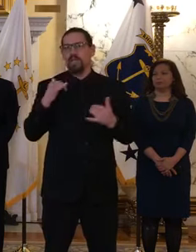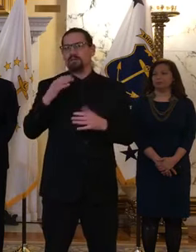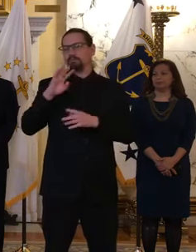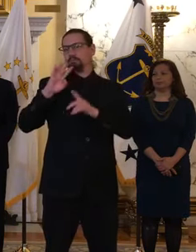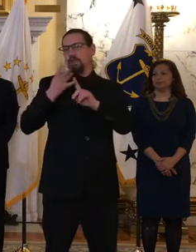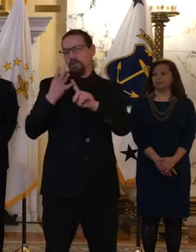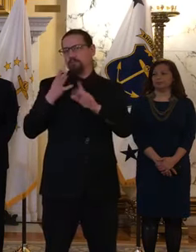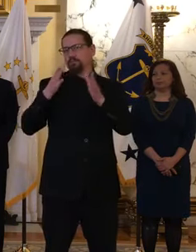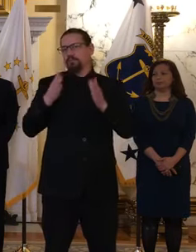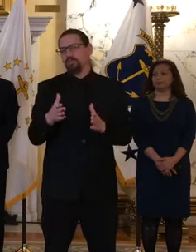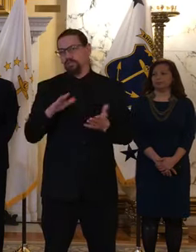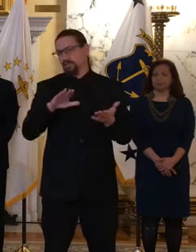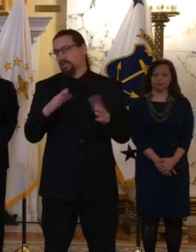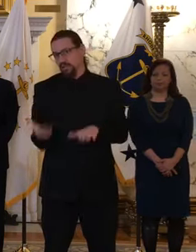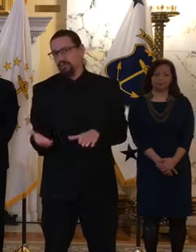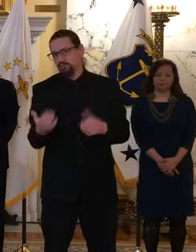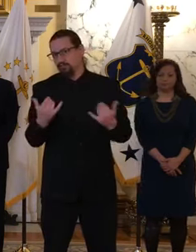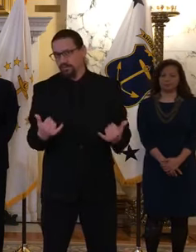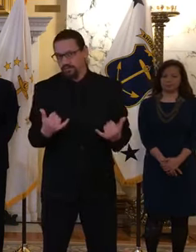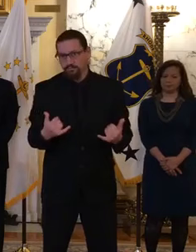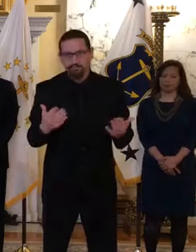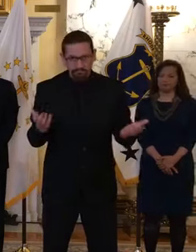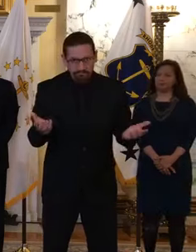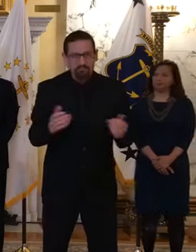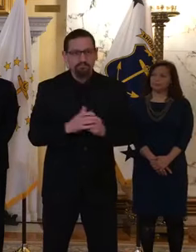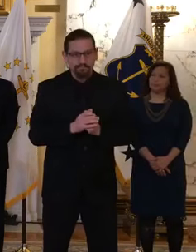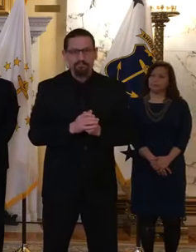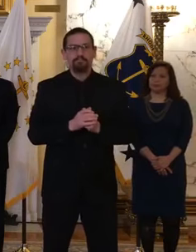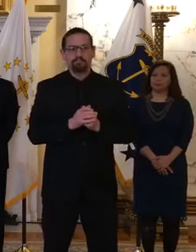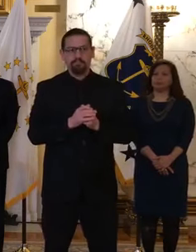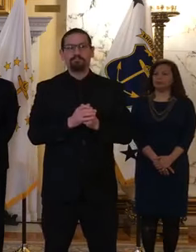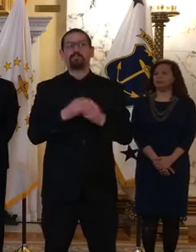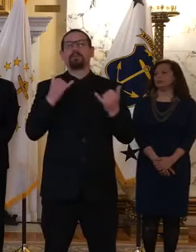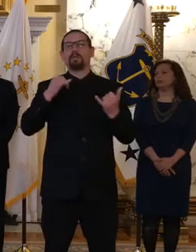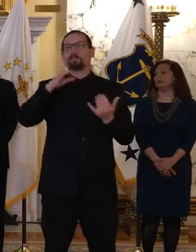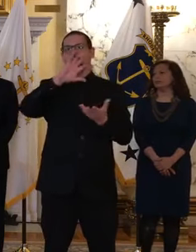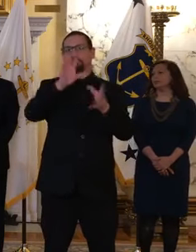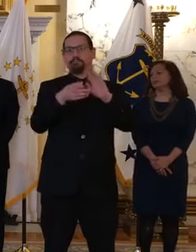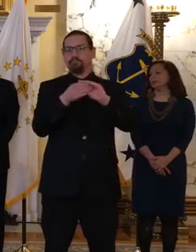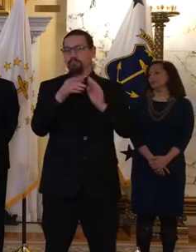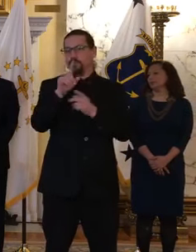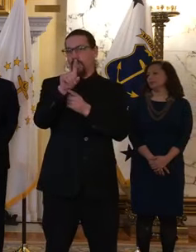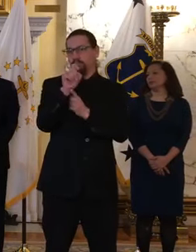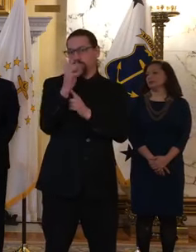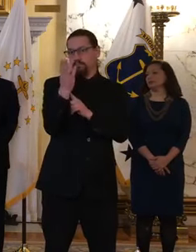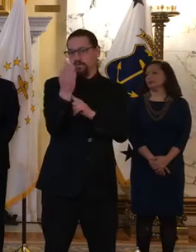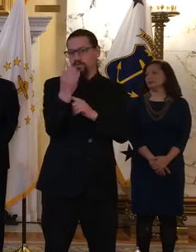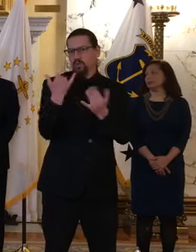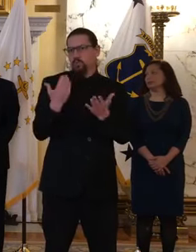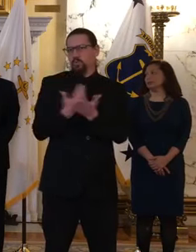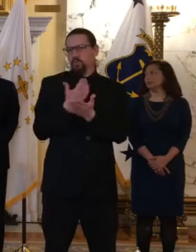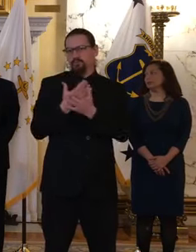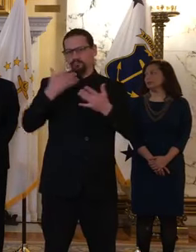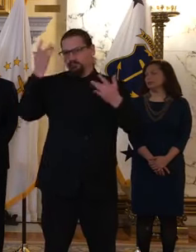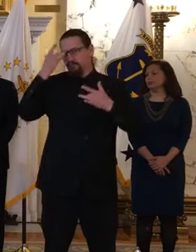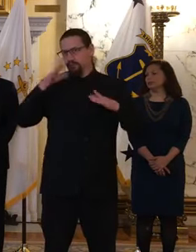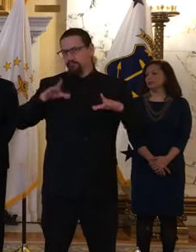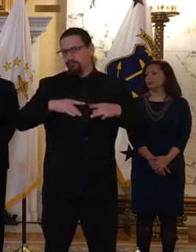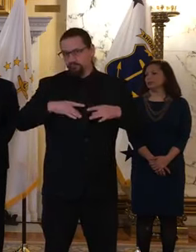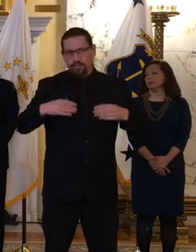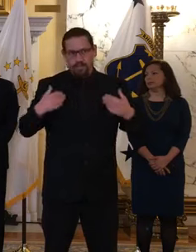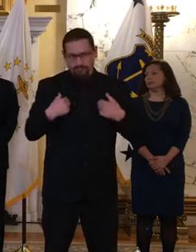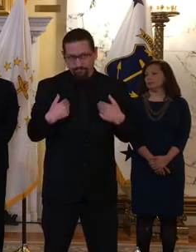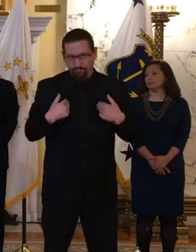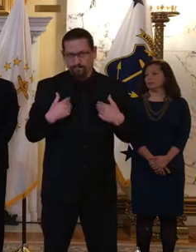of coronavirus. We have 114 new cases in Rhode Island, bringing us now to a total of